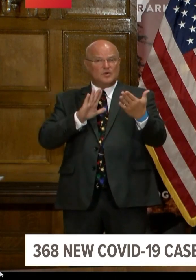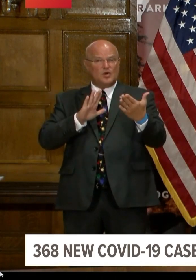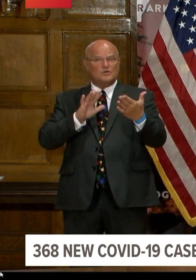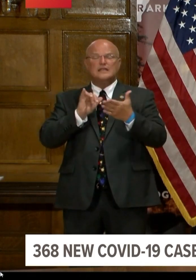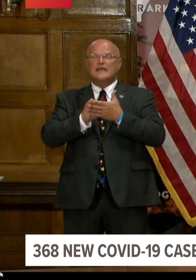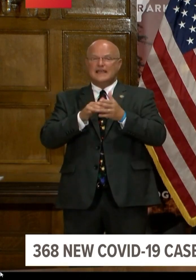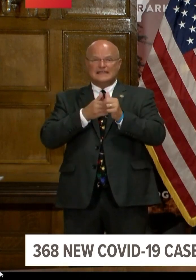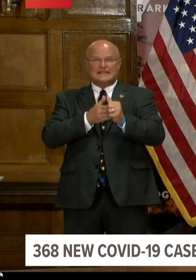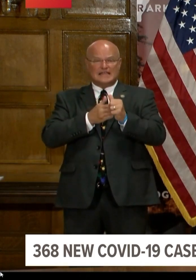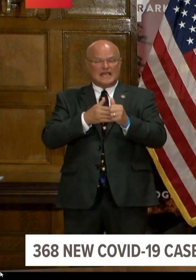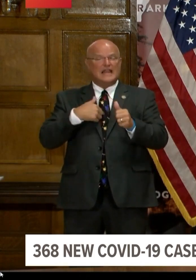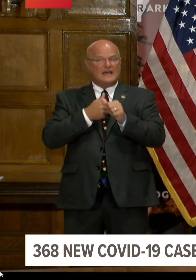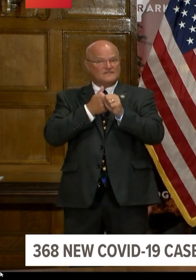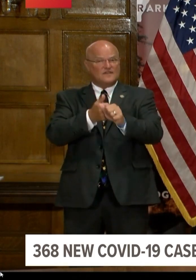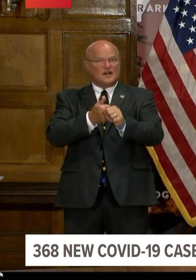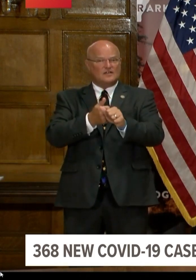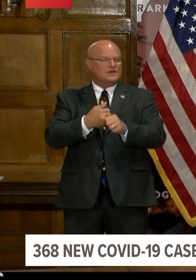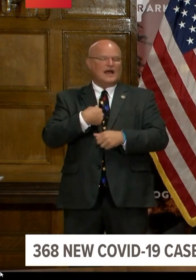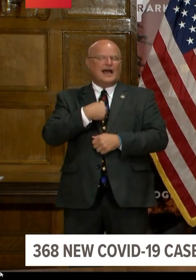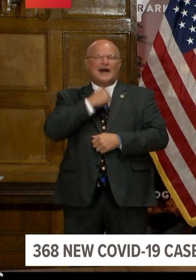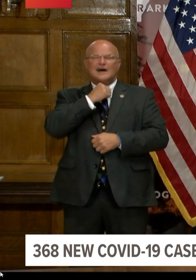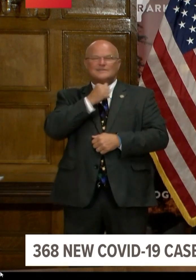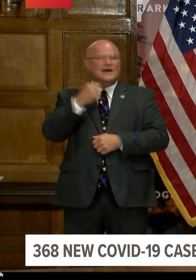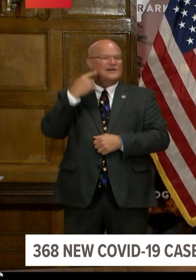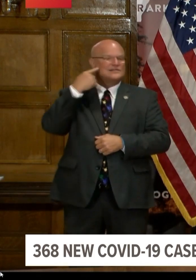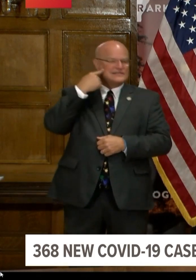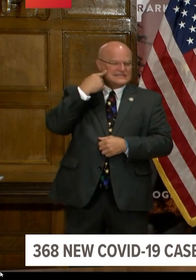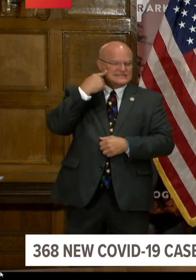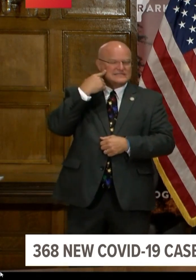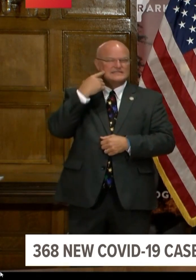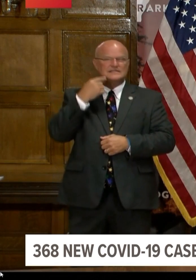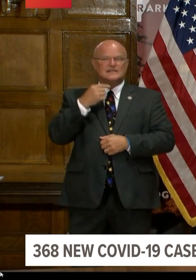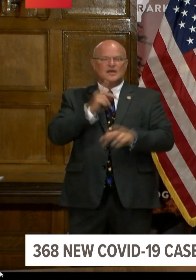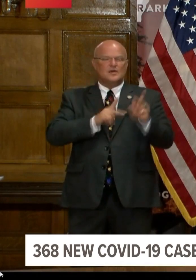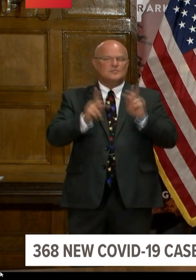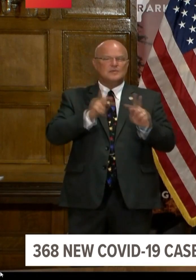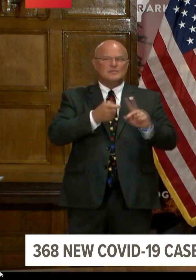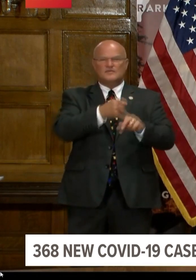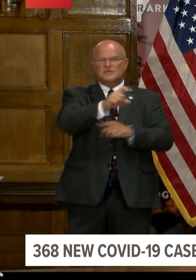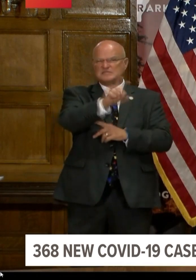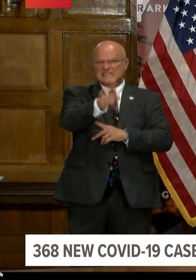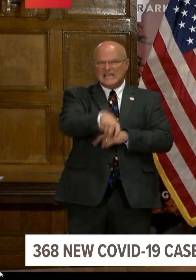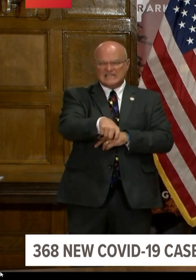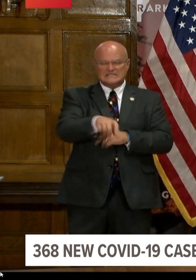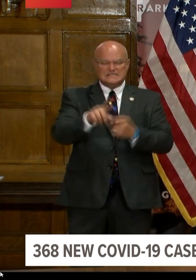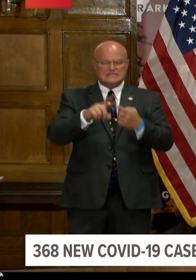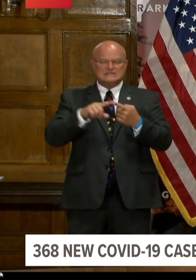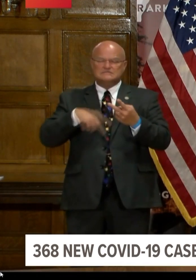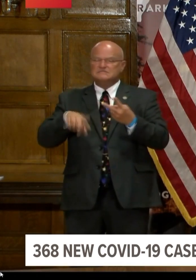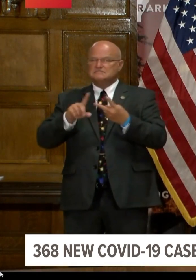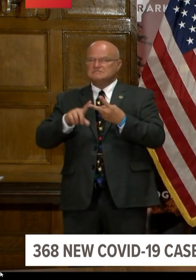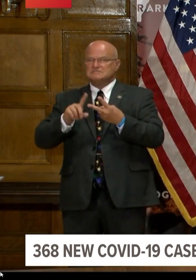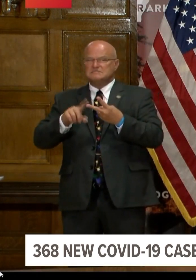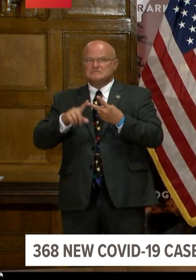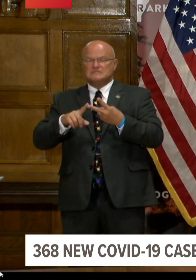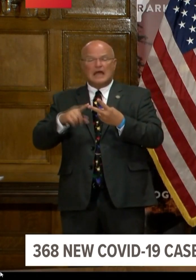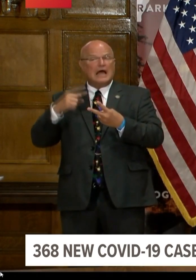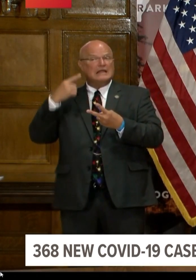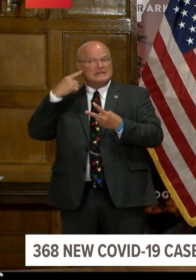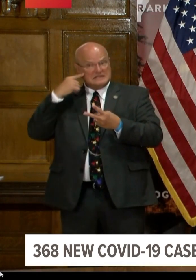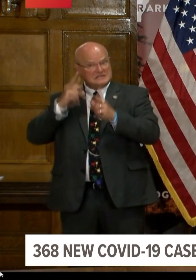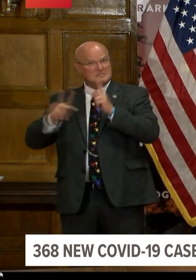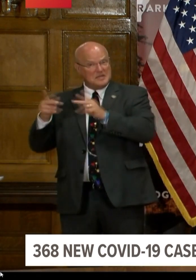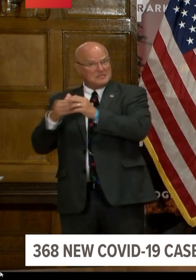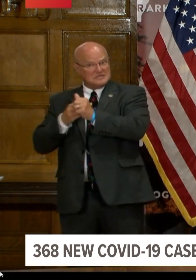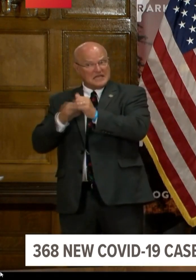the guidance that I follow. I don't follow the guidance from somebody from Texas. I listen to